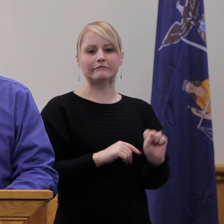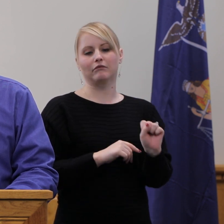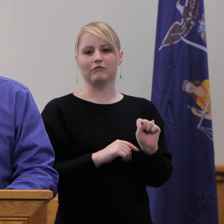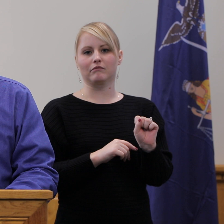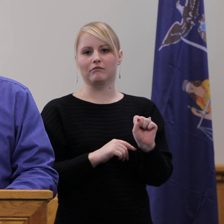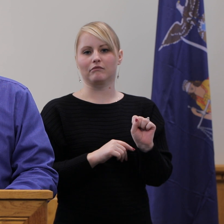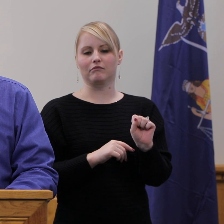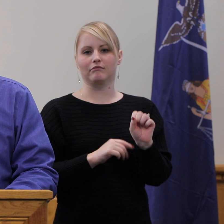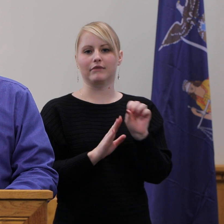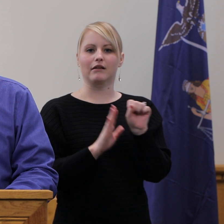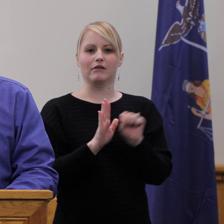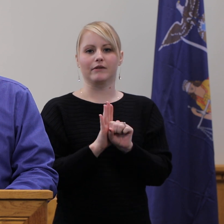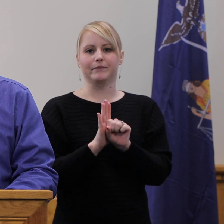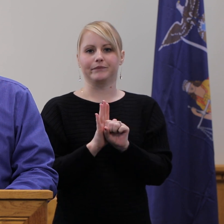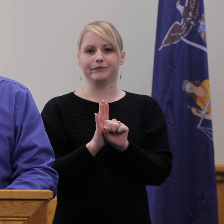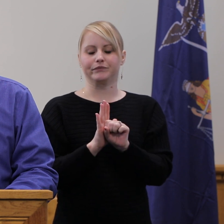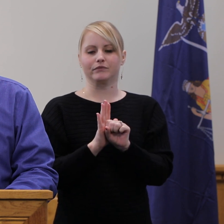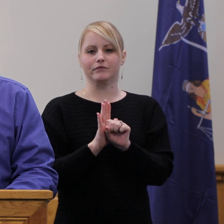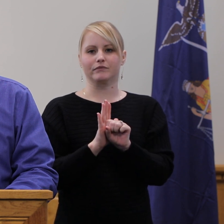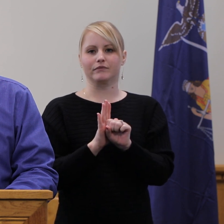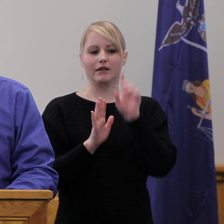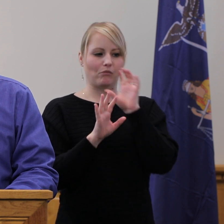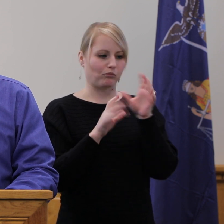other data to control clusters of cases.